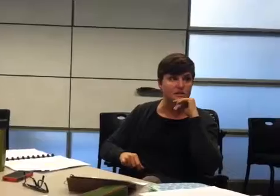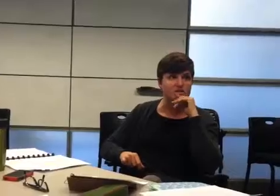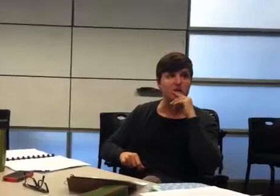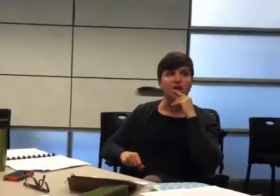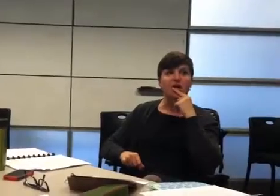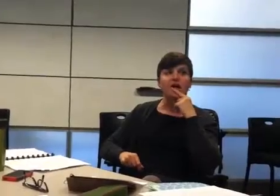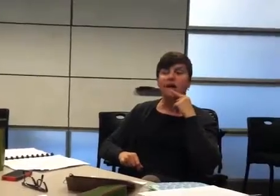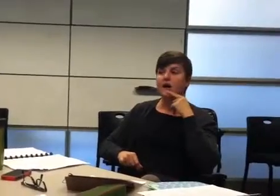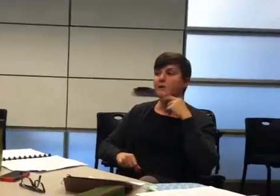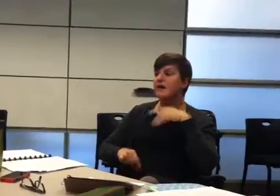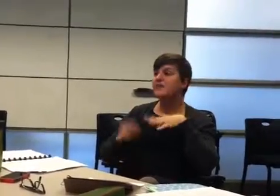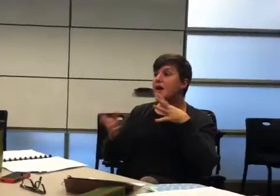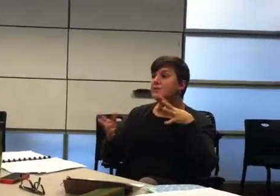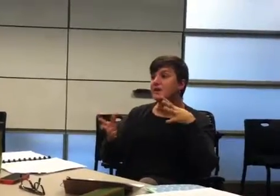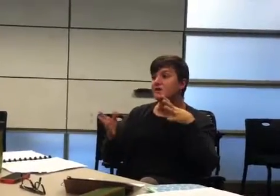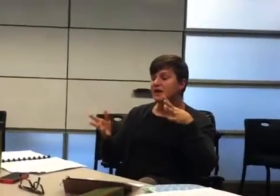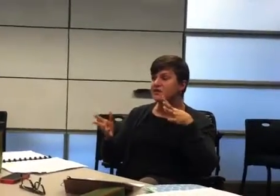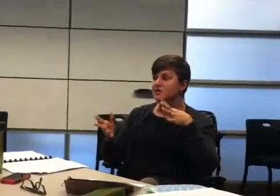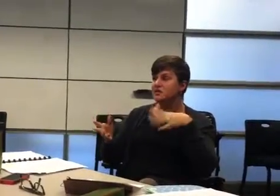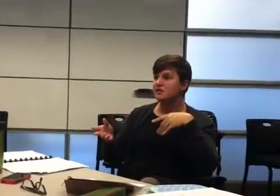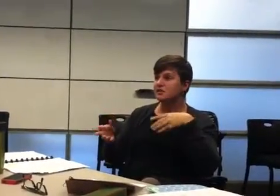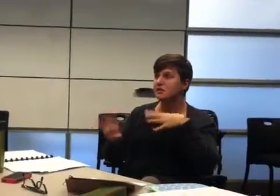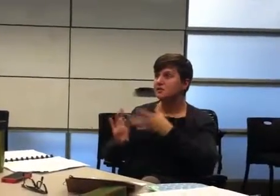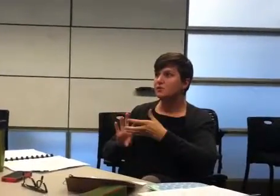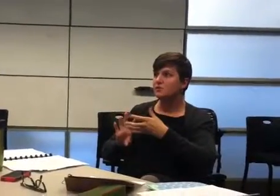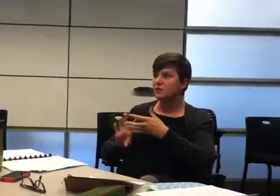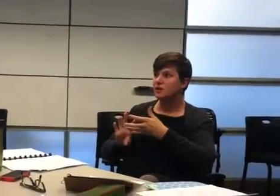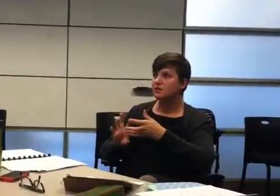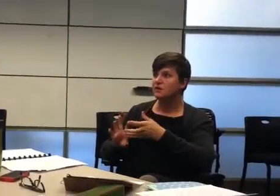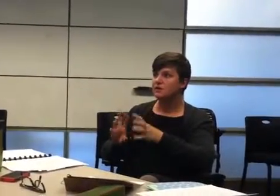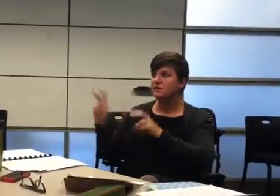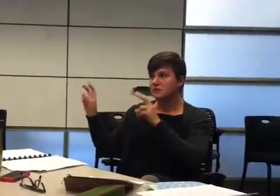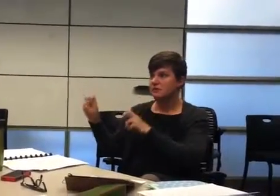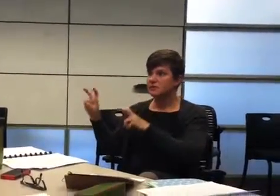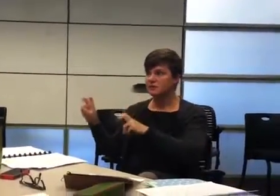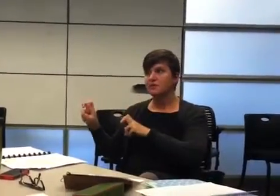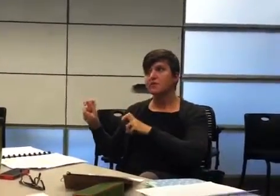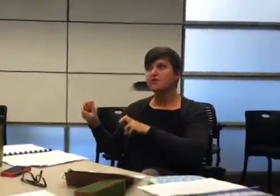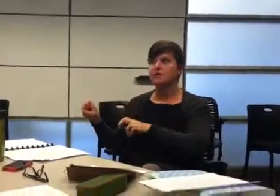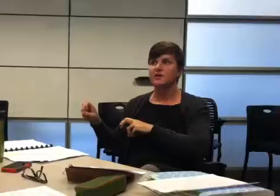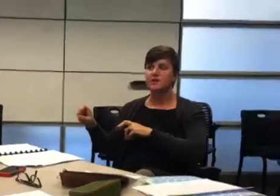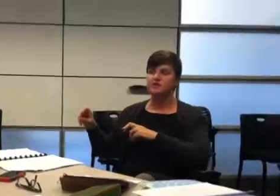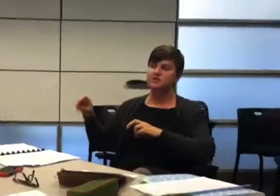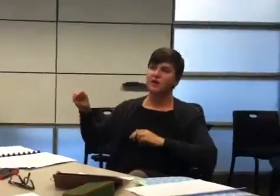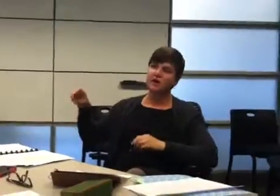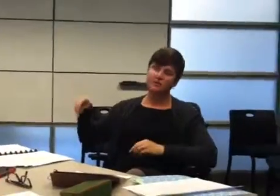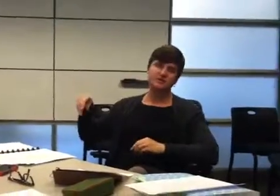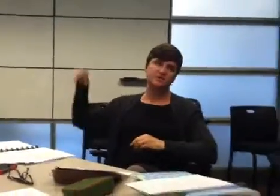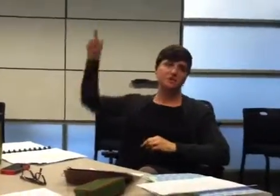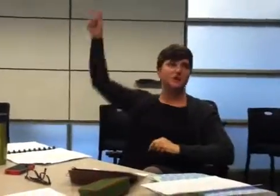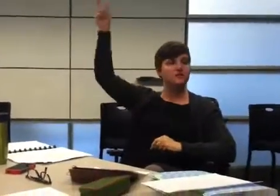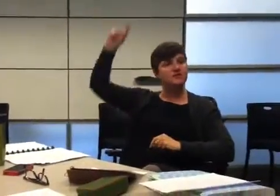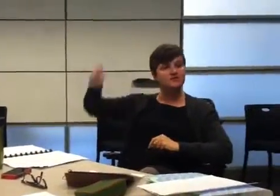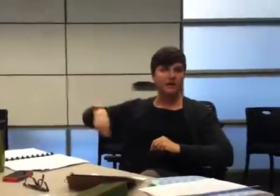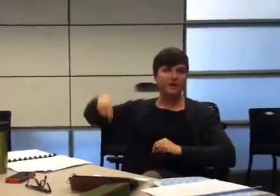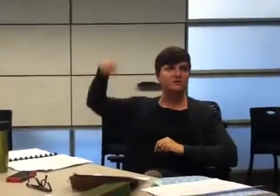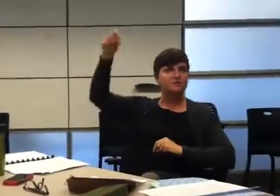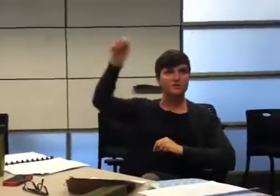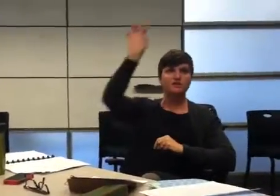stereotypes. And that became actually, in our overt language about composition, we call those strands, where you